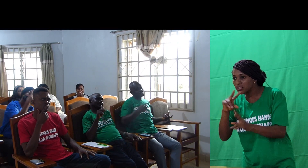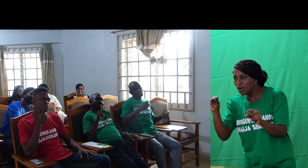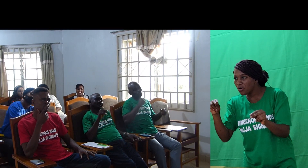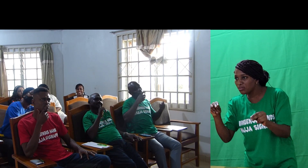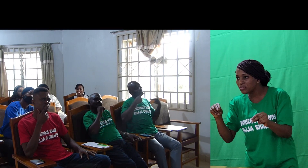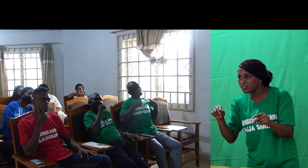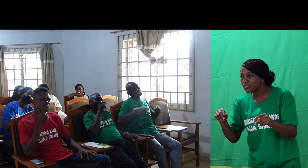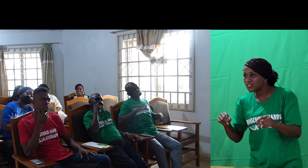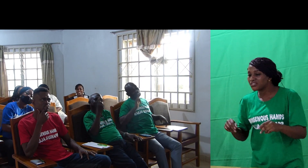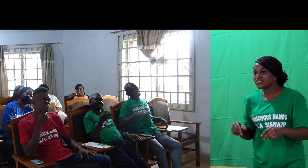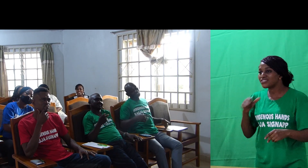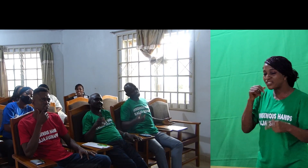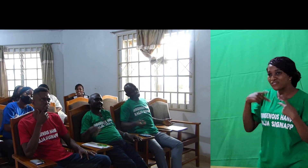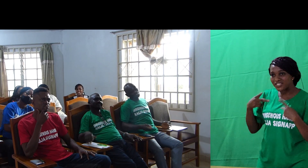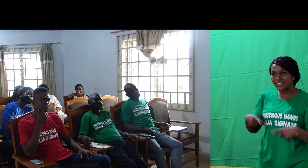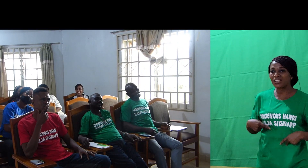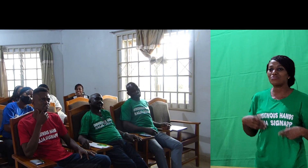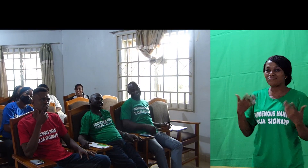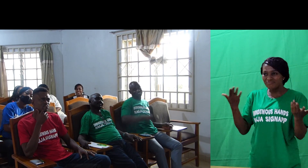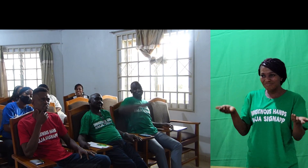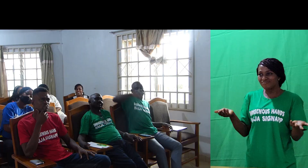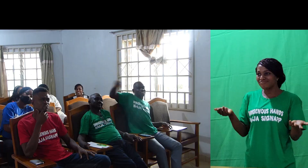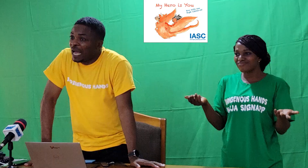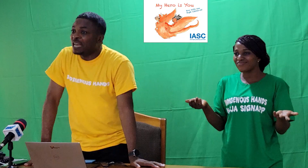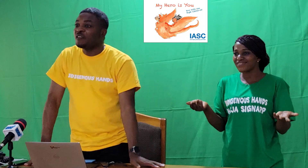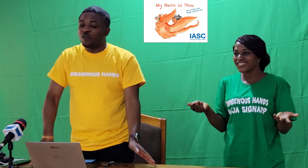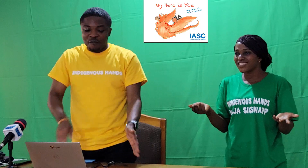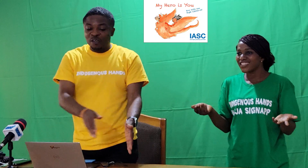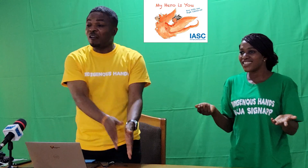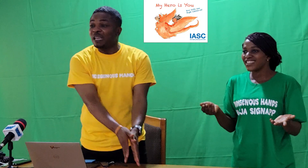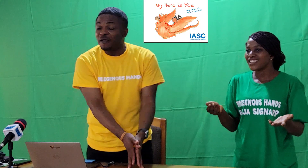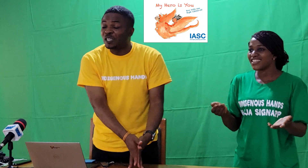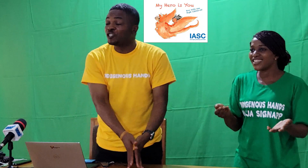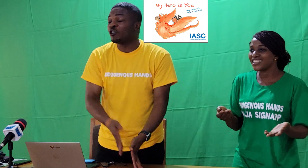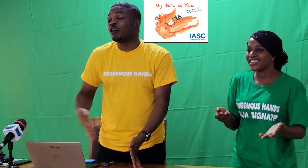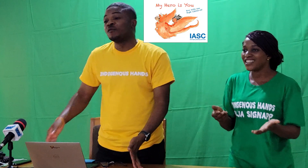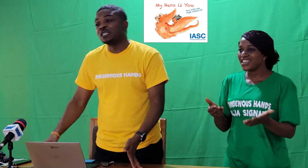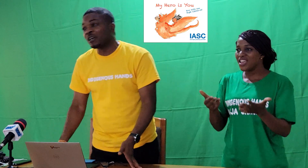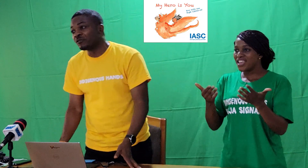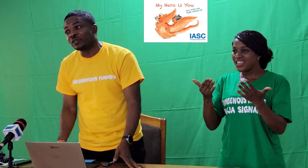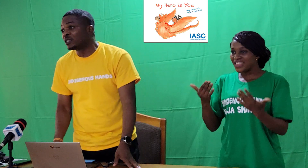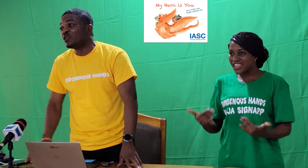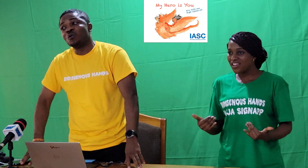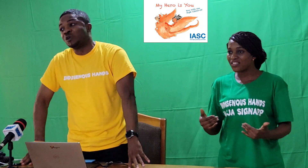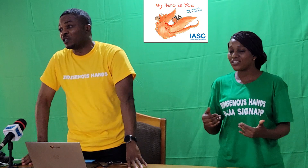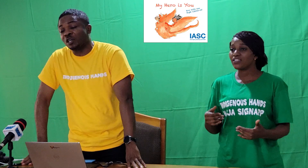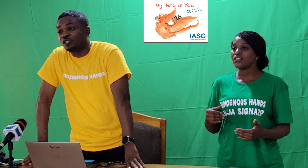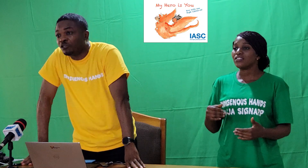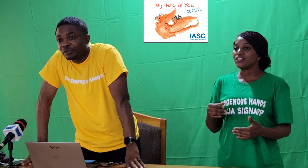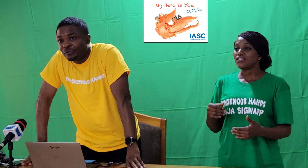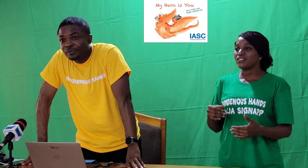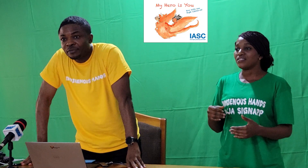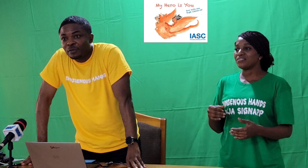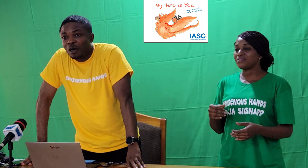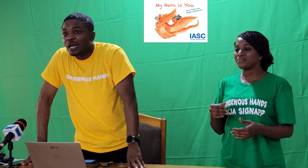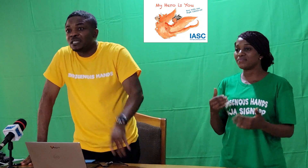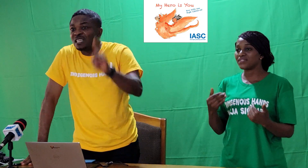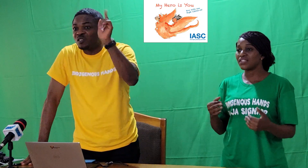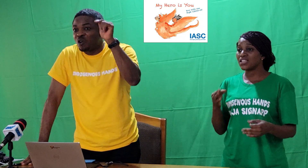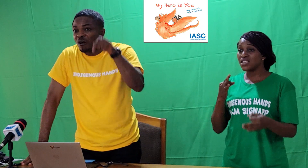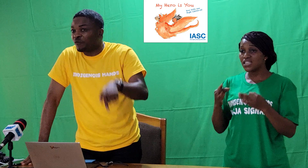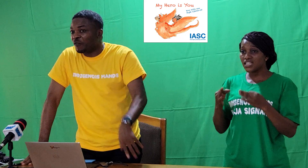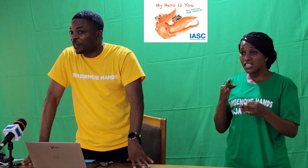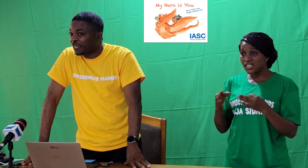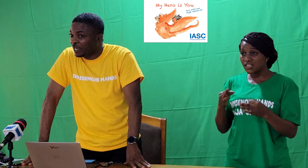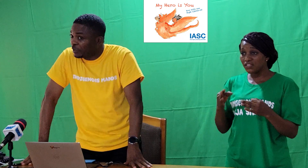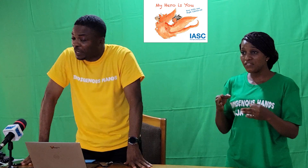Physical. Very physical. Yeah, not physical. And if you have not left the shore of this country, snow will not touch you. Unless the